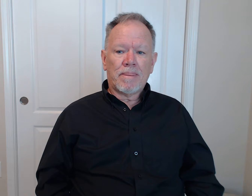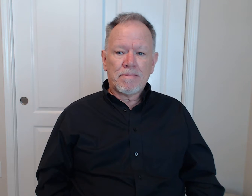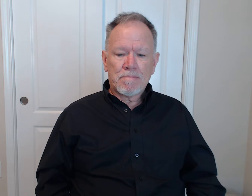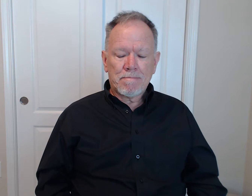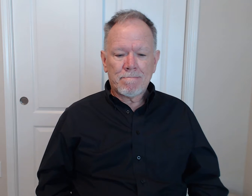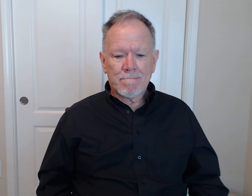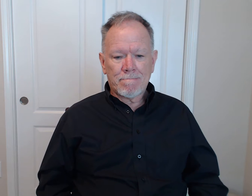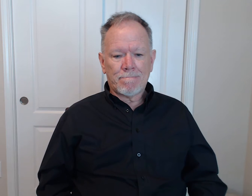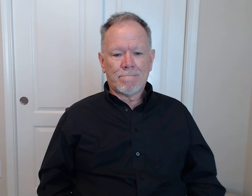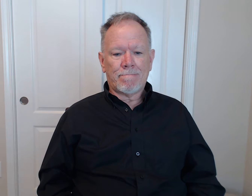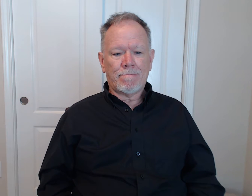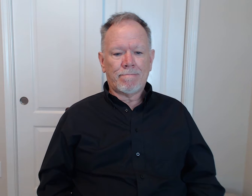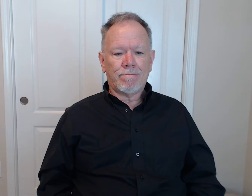see.